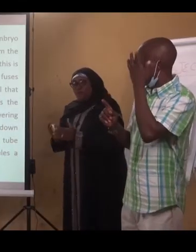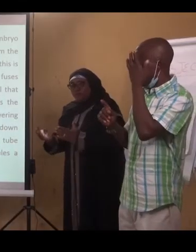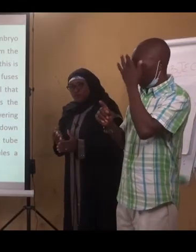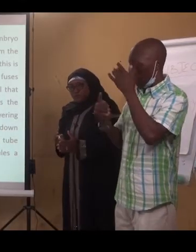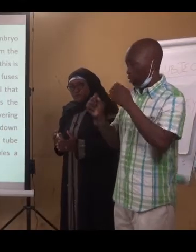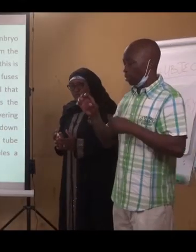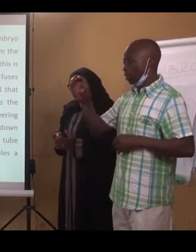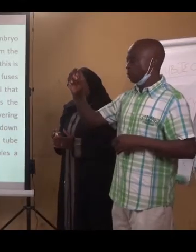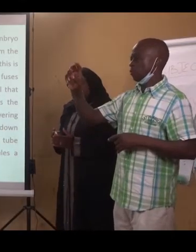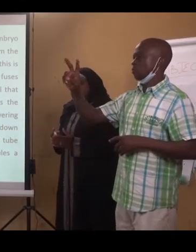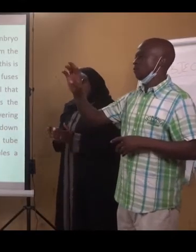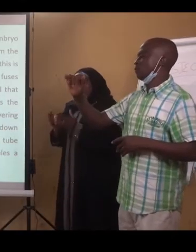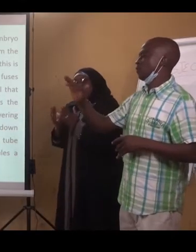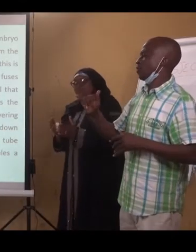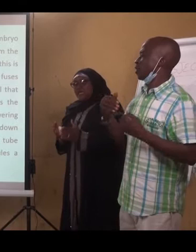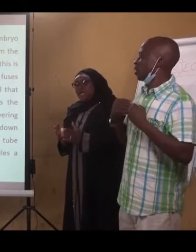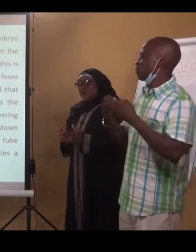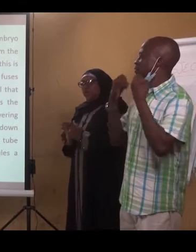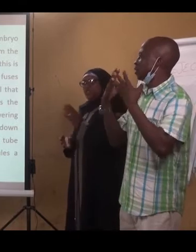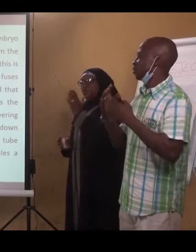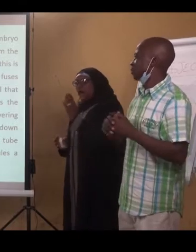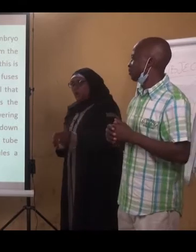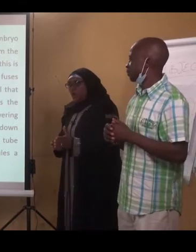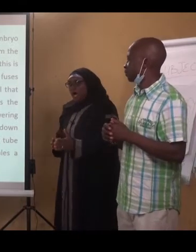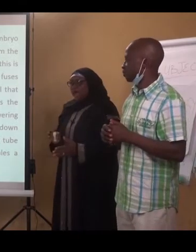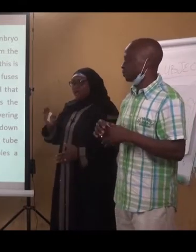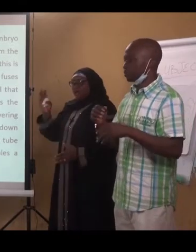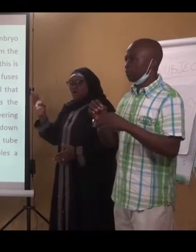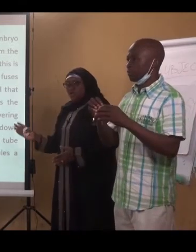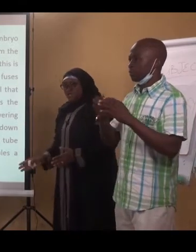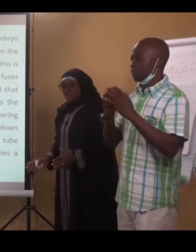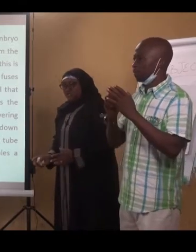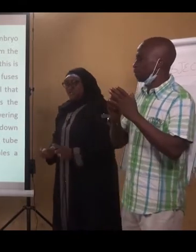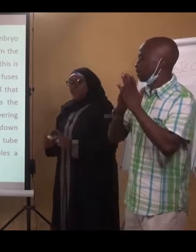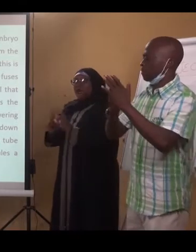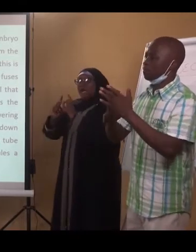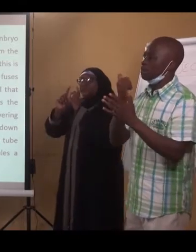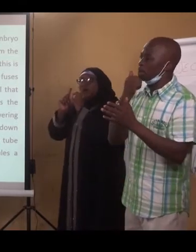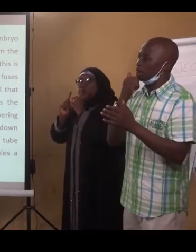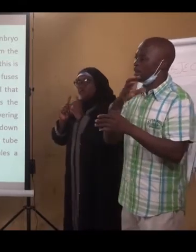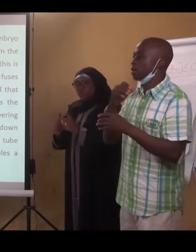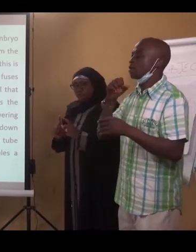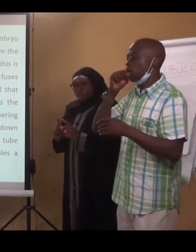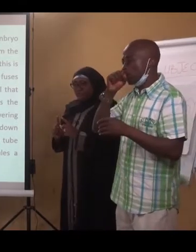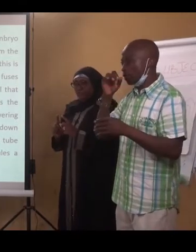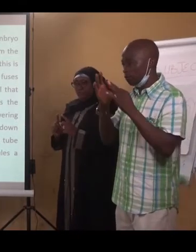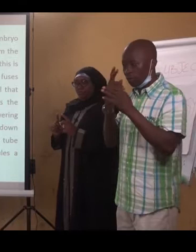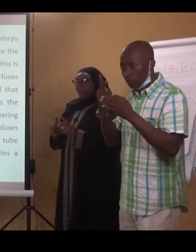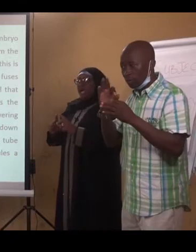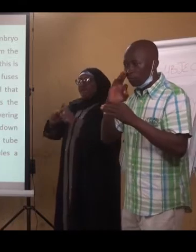ovules. Let me give you an example with mango and orange. If you look at mango fruit, after